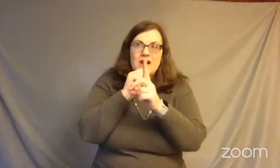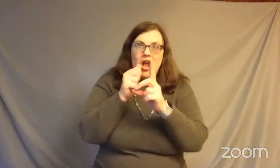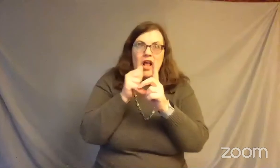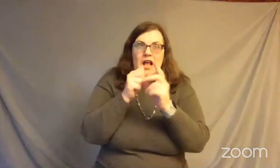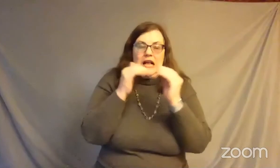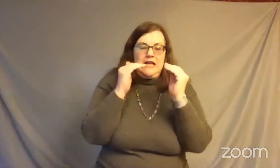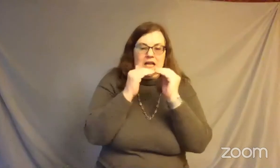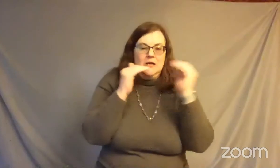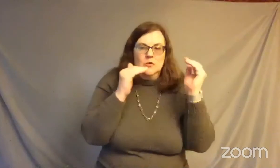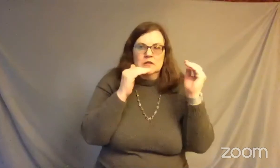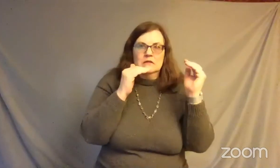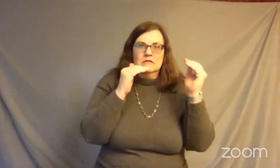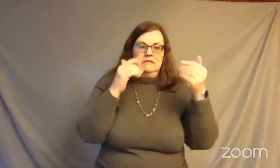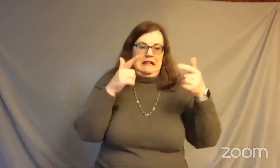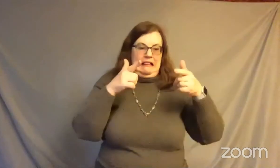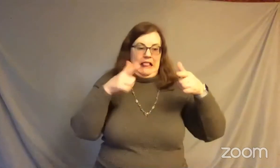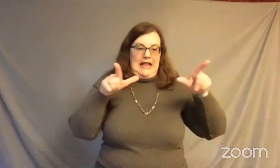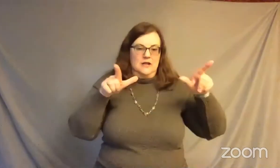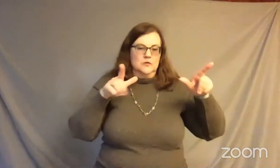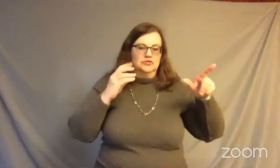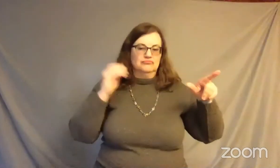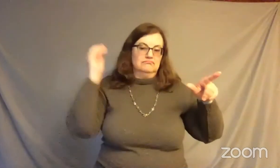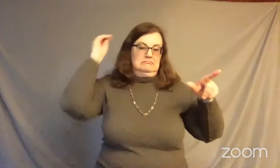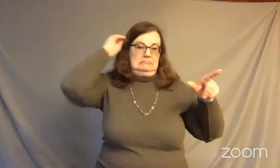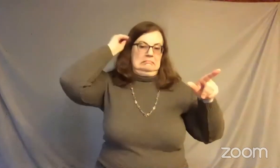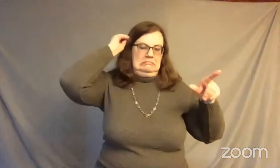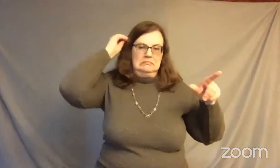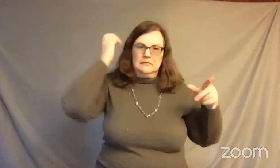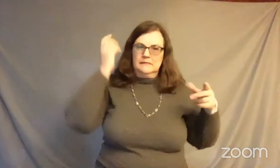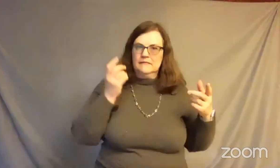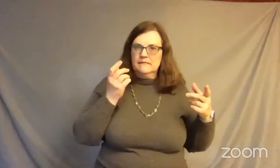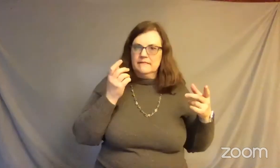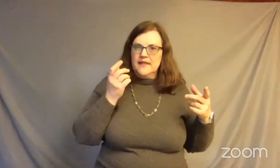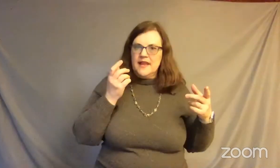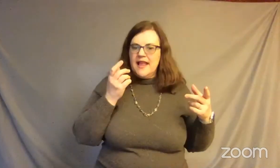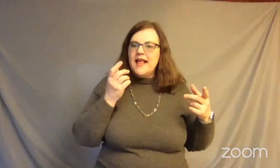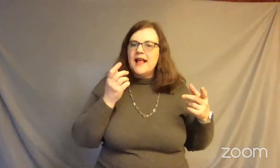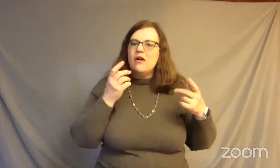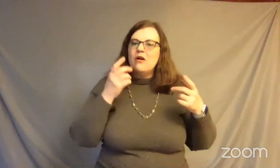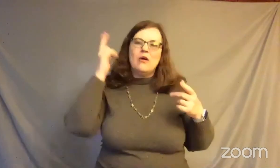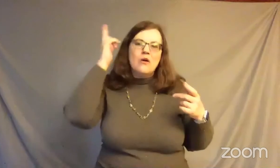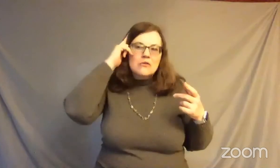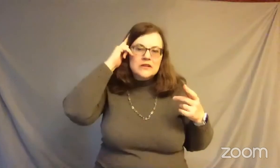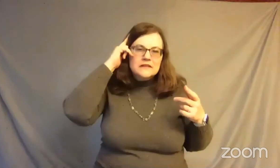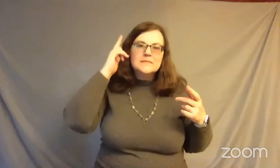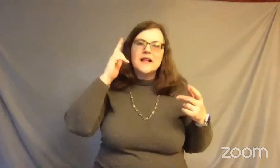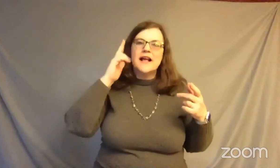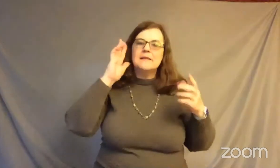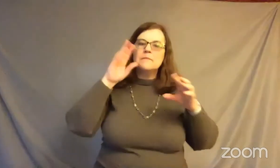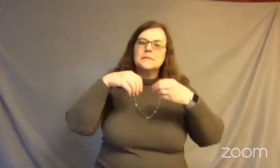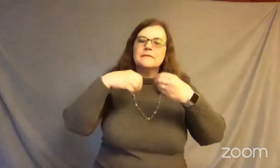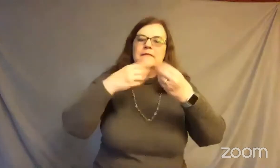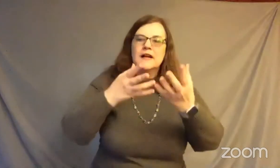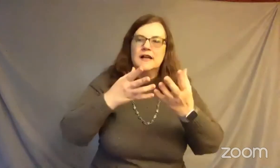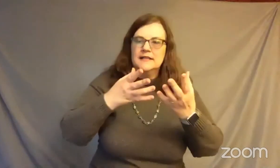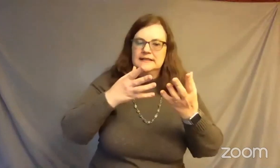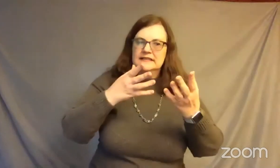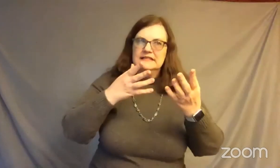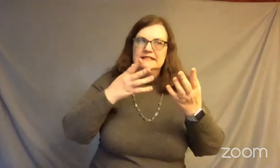hearing. But cochlear implants and speech processing is not equivalent to natural language.